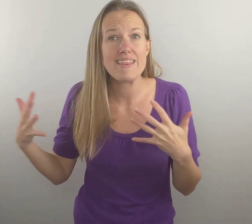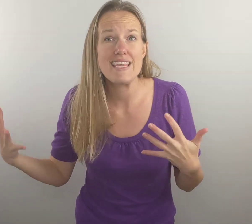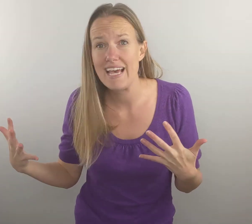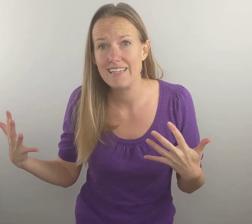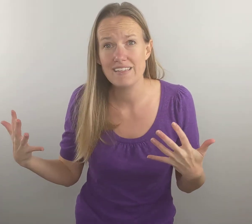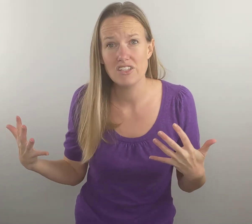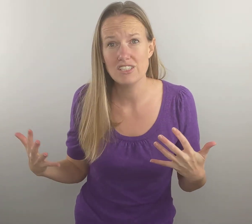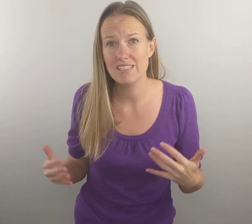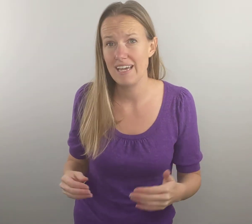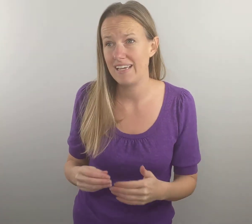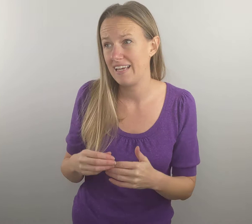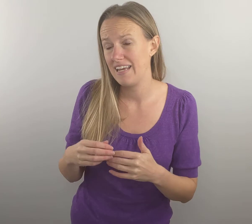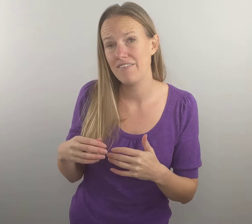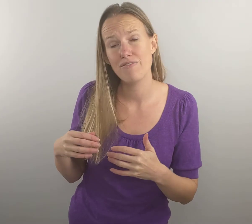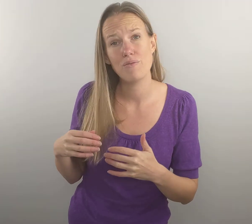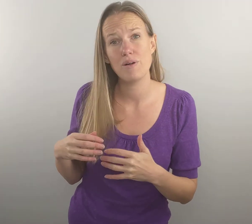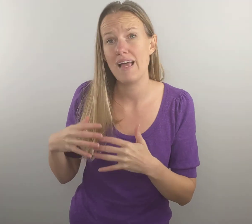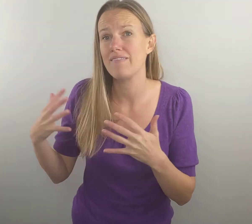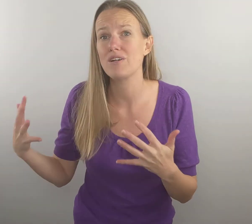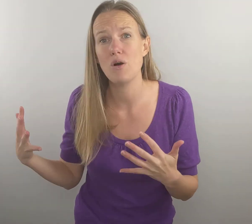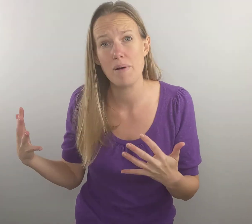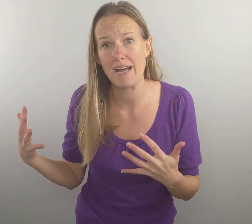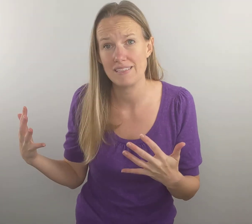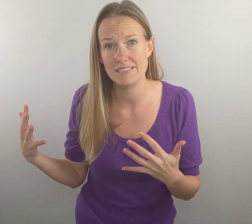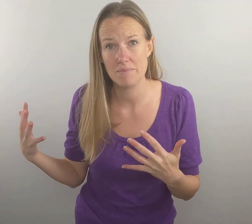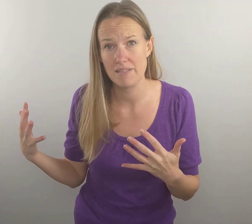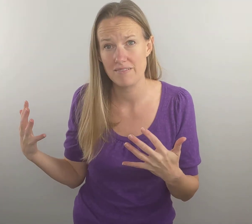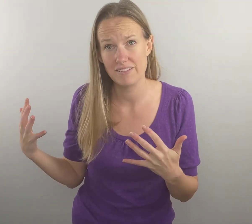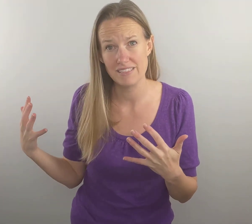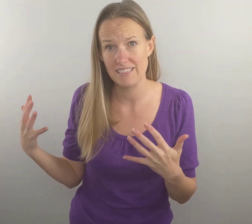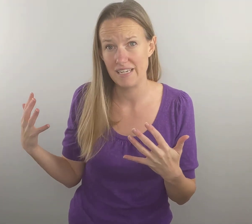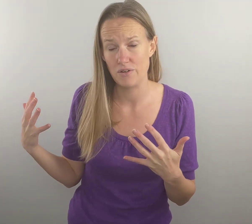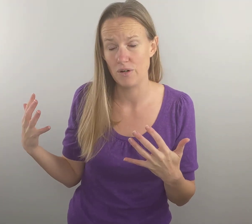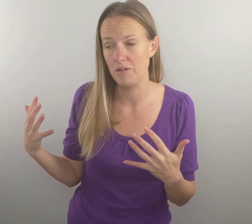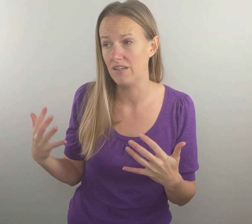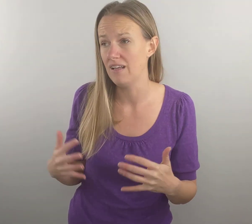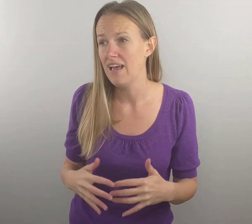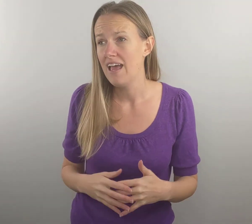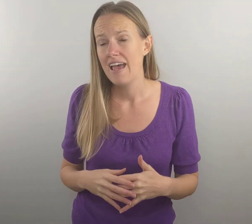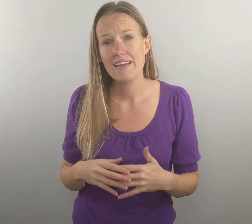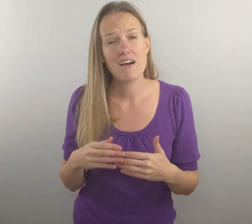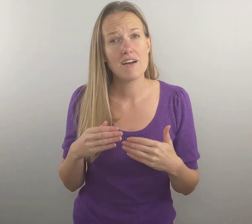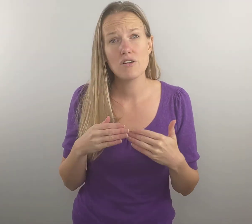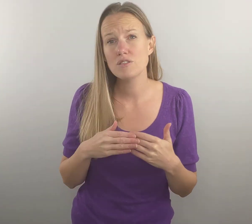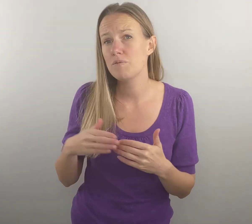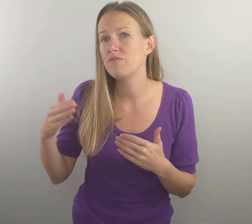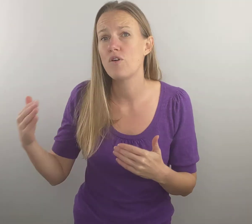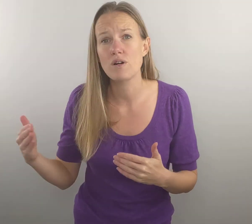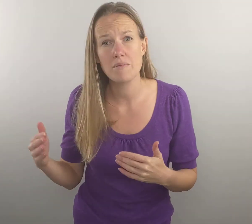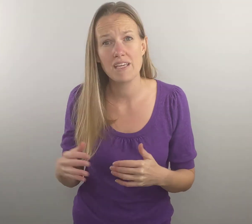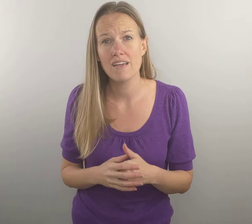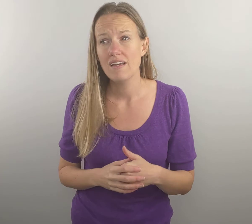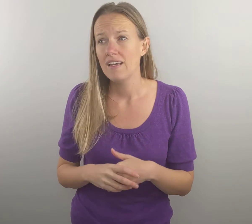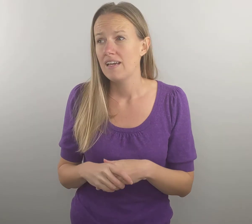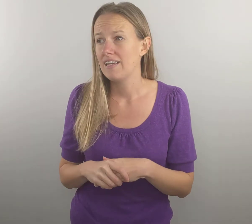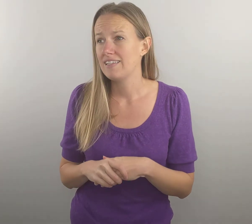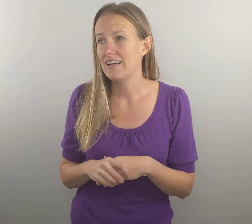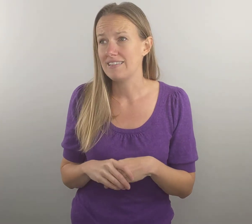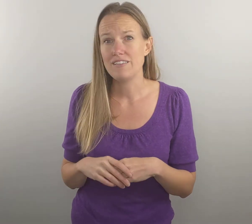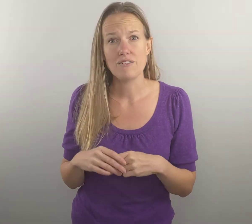the ending looks like and if we'll ever go back to something that feels like normal. And God goes before me in, if